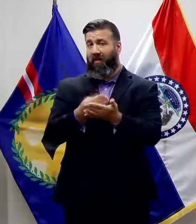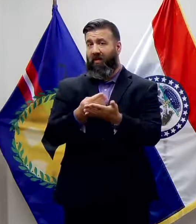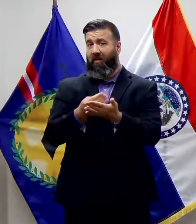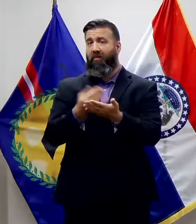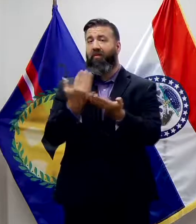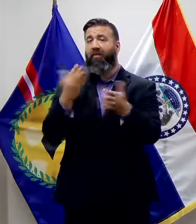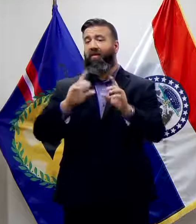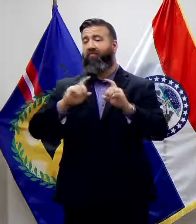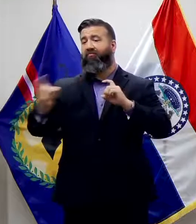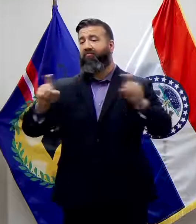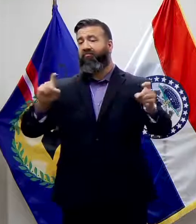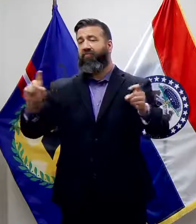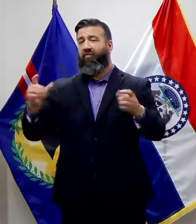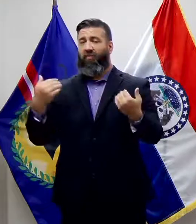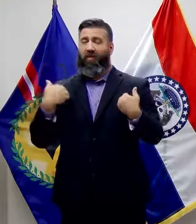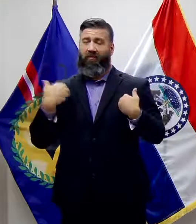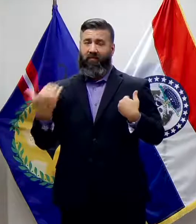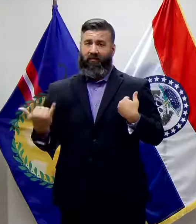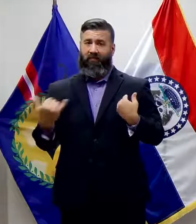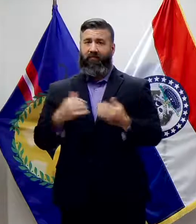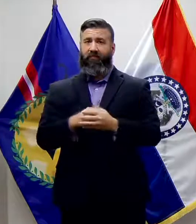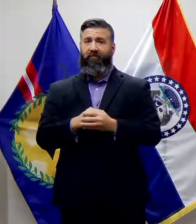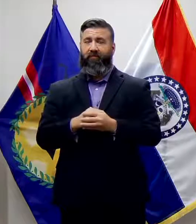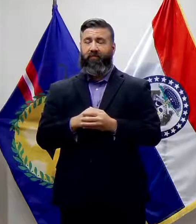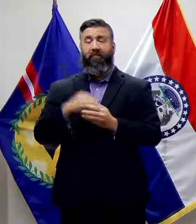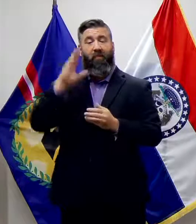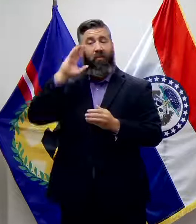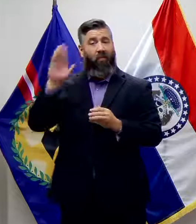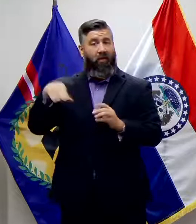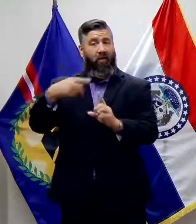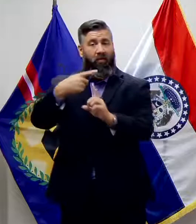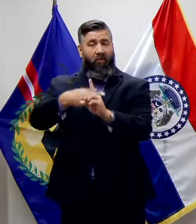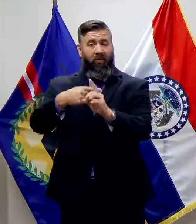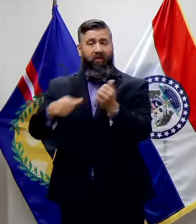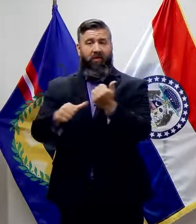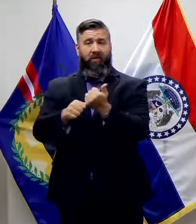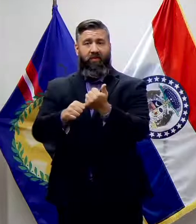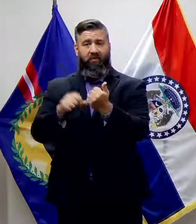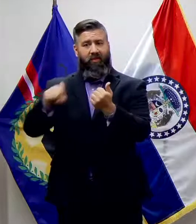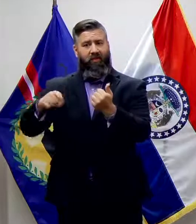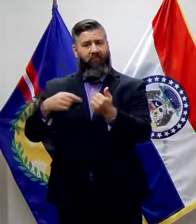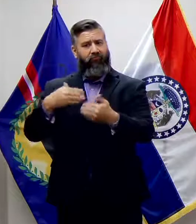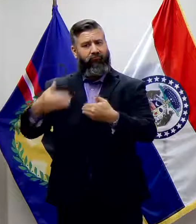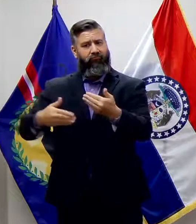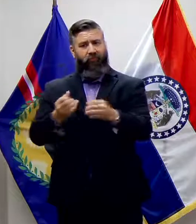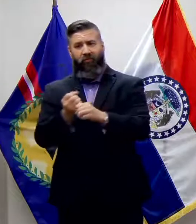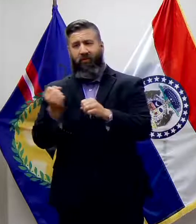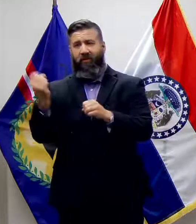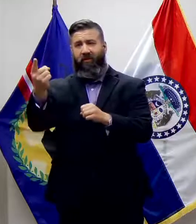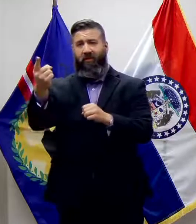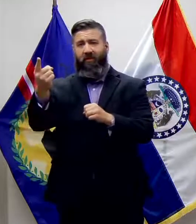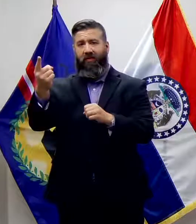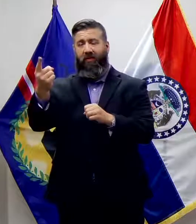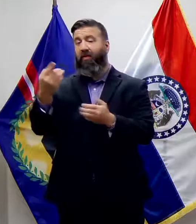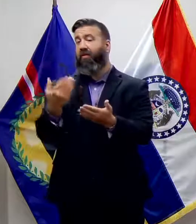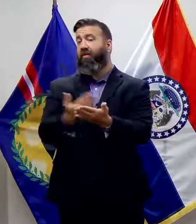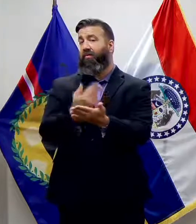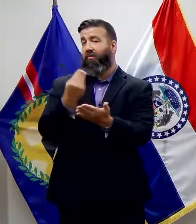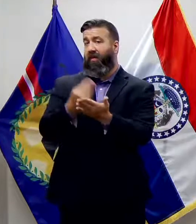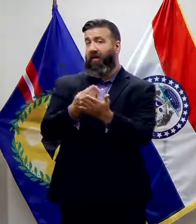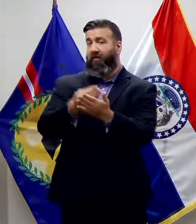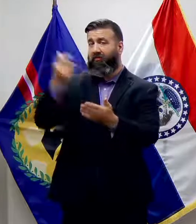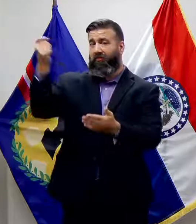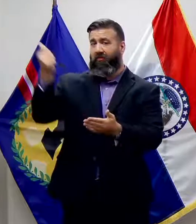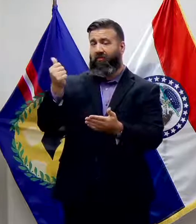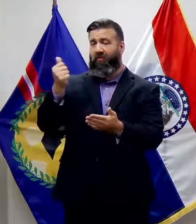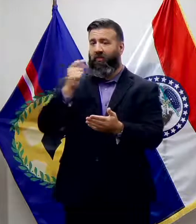funds. We know that rental assistance will be needed well into next year, so this new funding source will be an integral part of helping